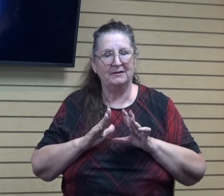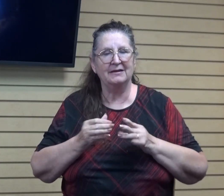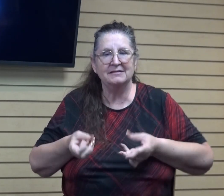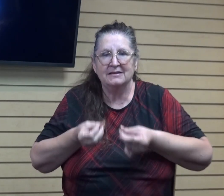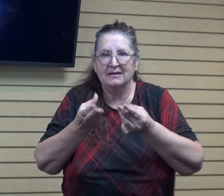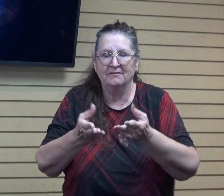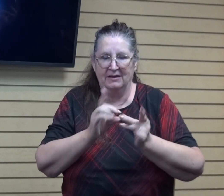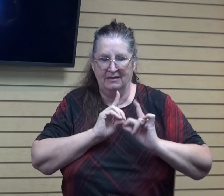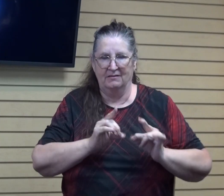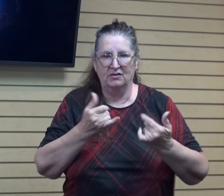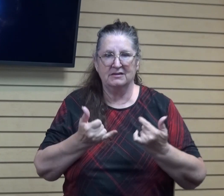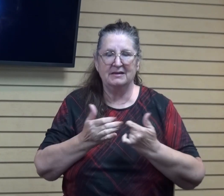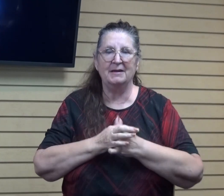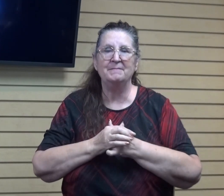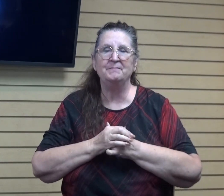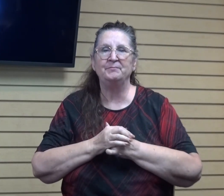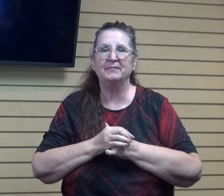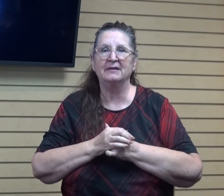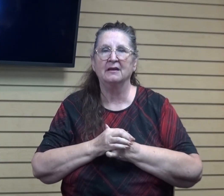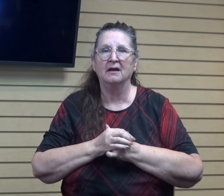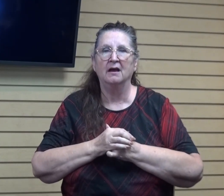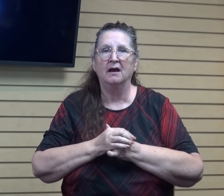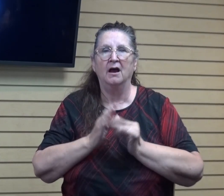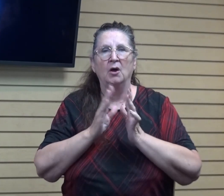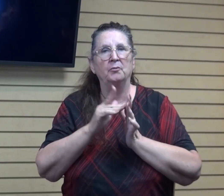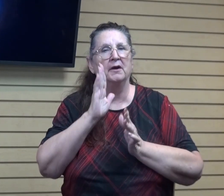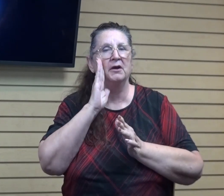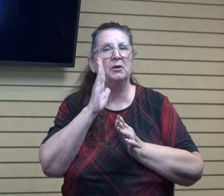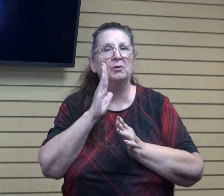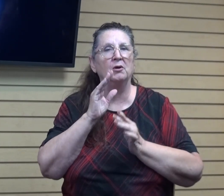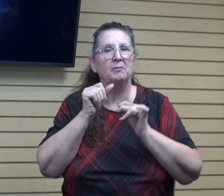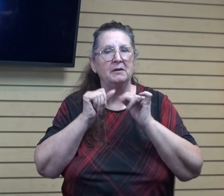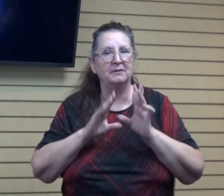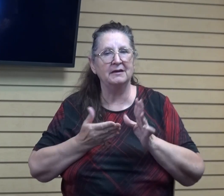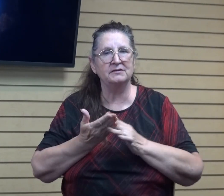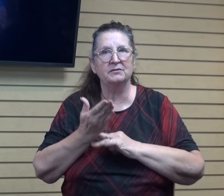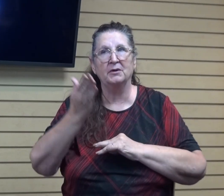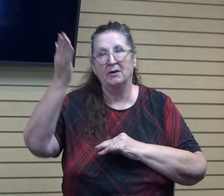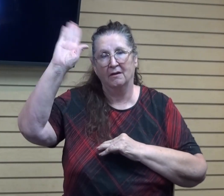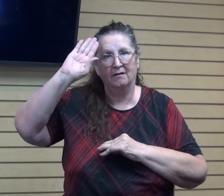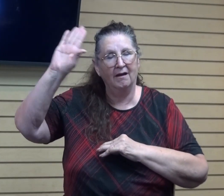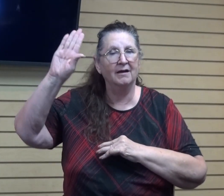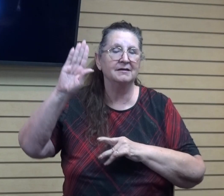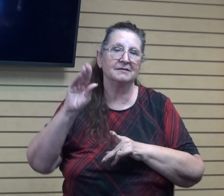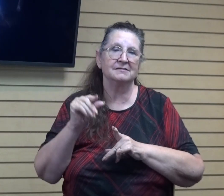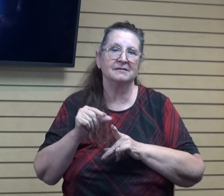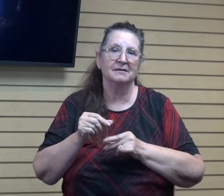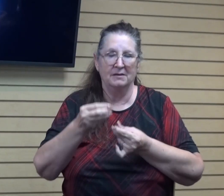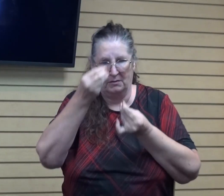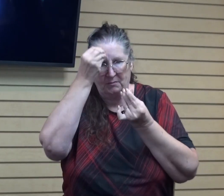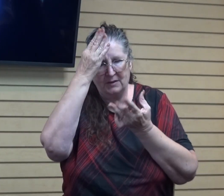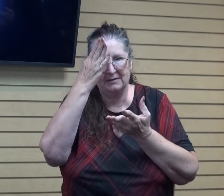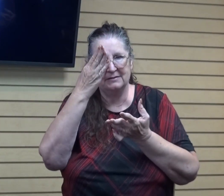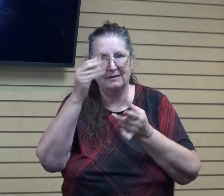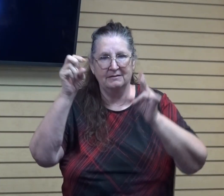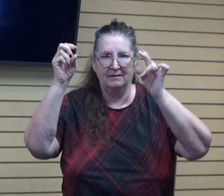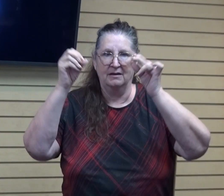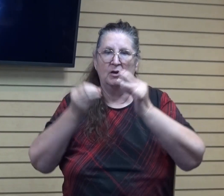devotional, and I pray that you may be blessed by the Lord's message. So today's message is titled, Bloom Where You Are